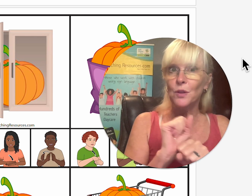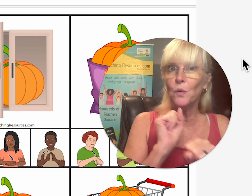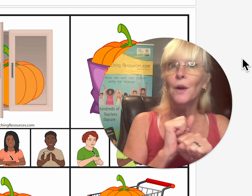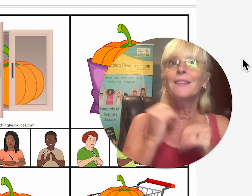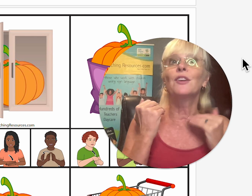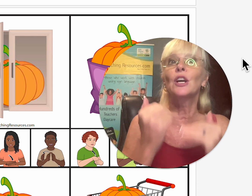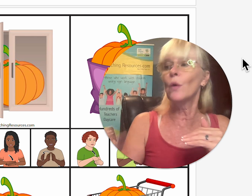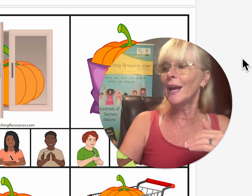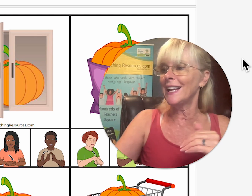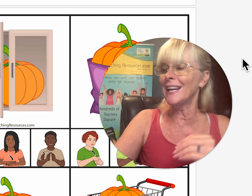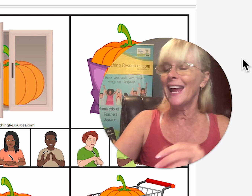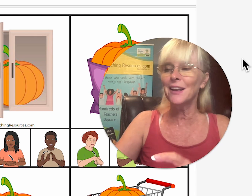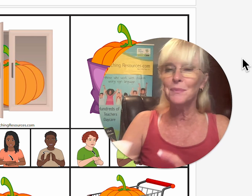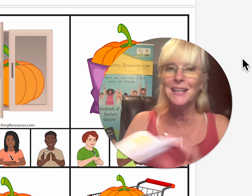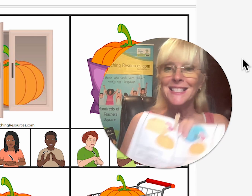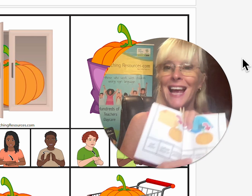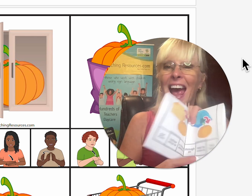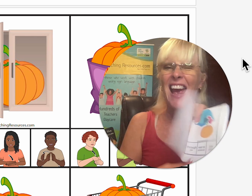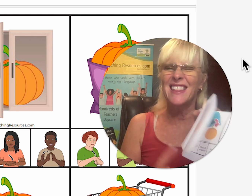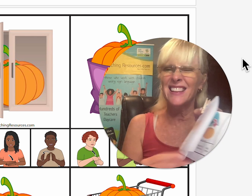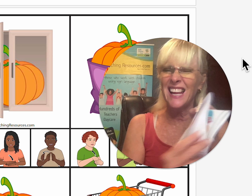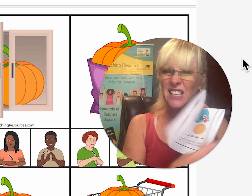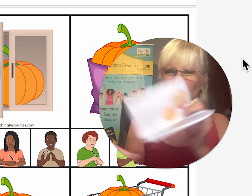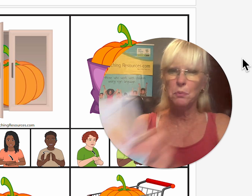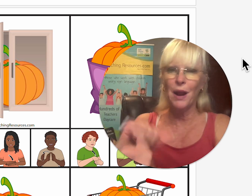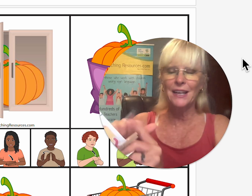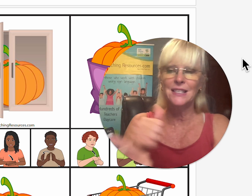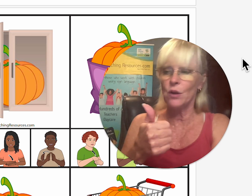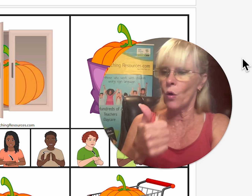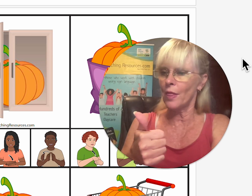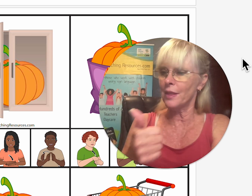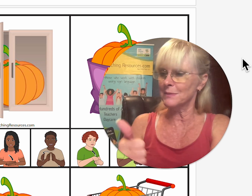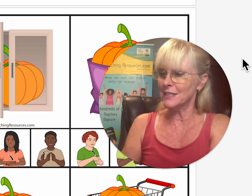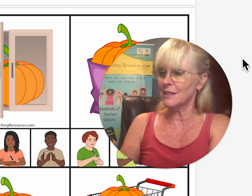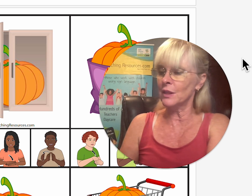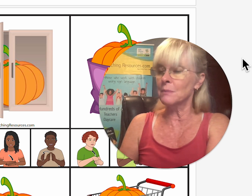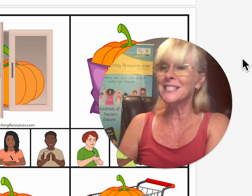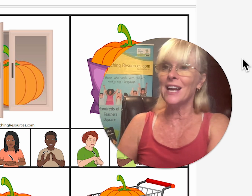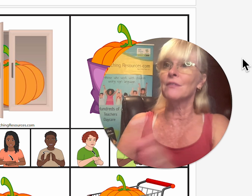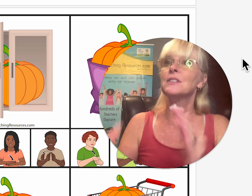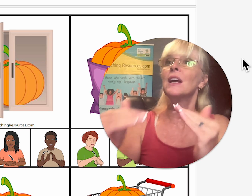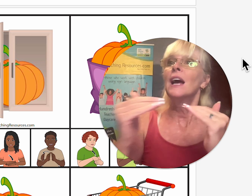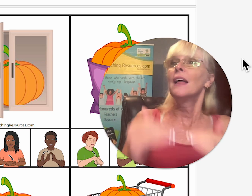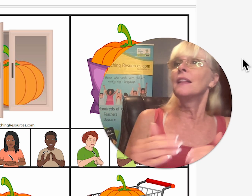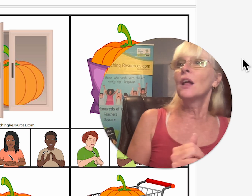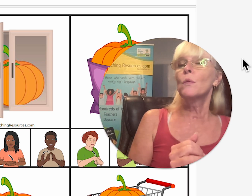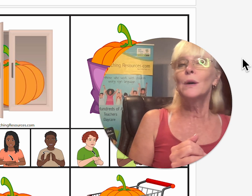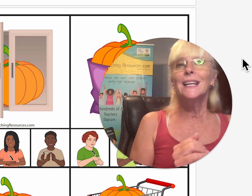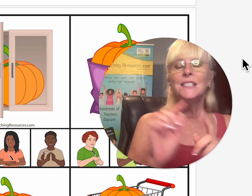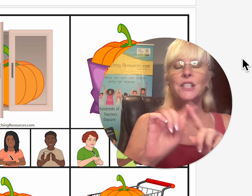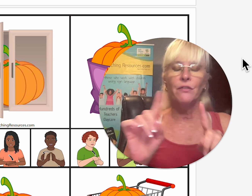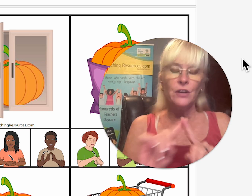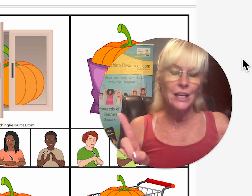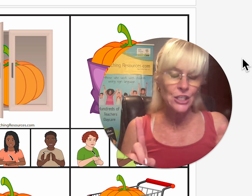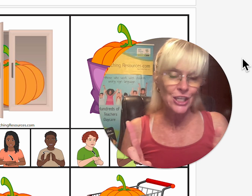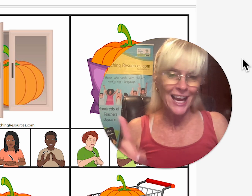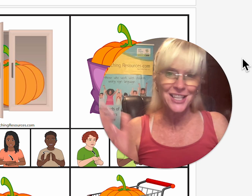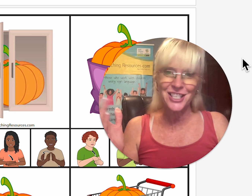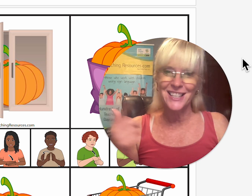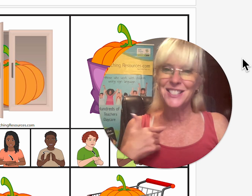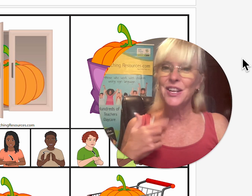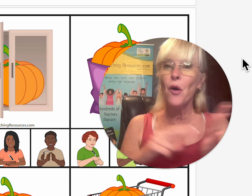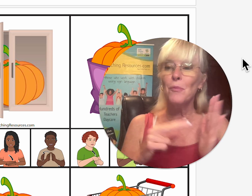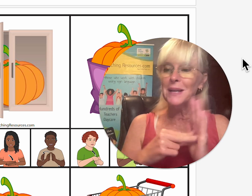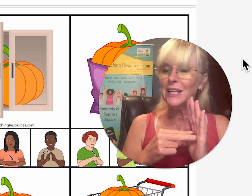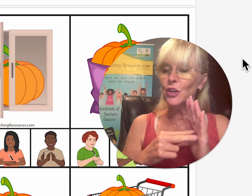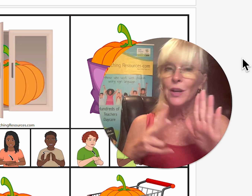finished with their work, you can go ahead and hand them this and then they can just practice on themselves. Another one is